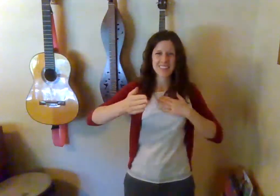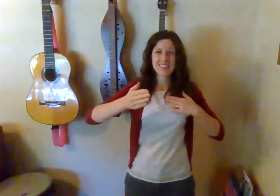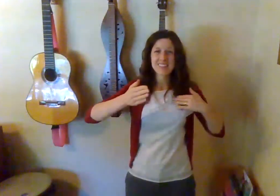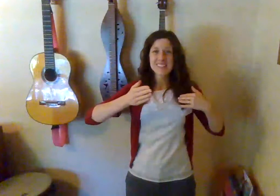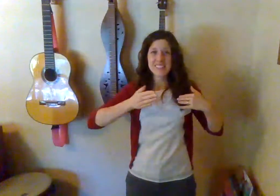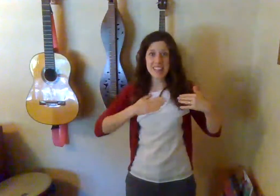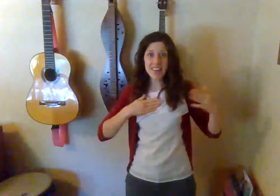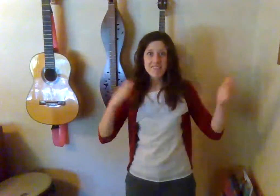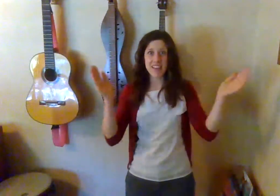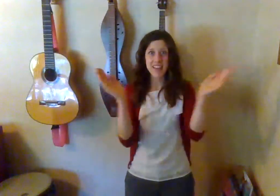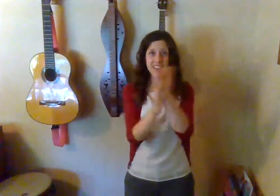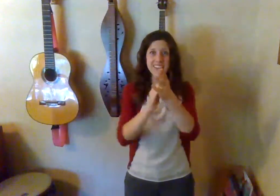Seven.